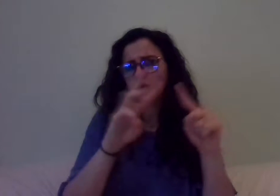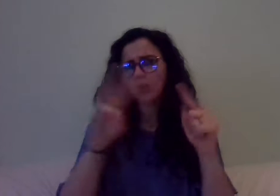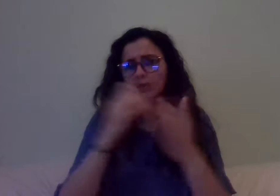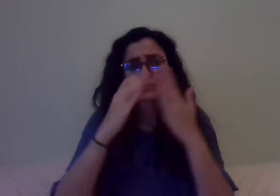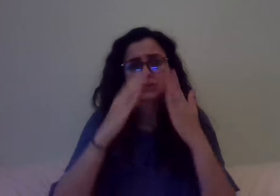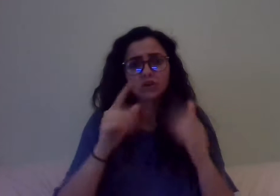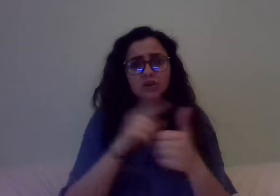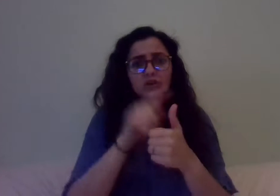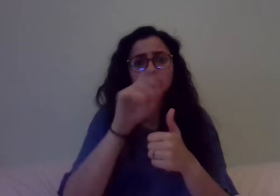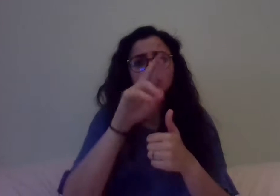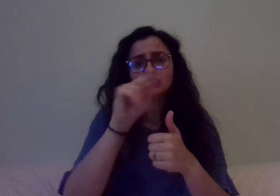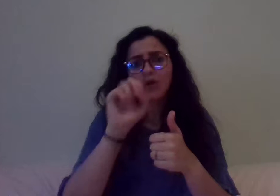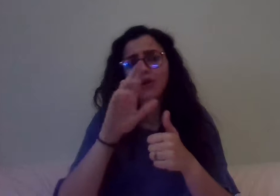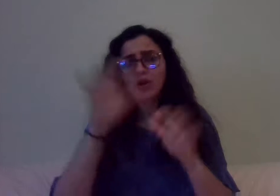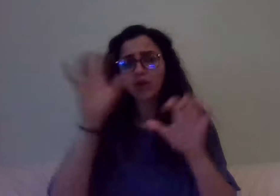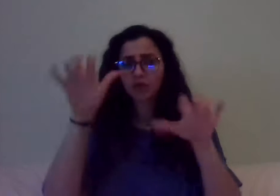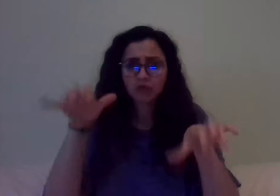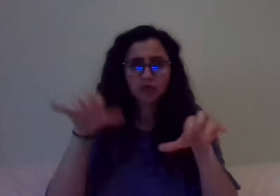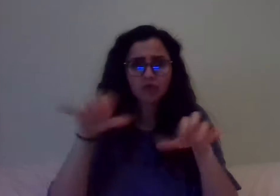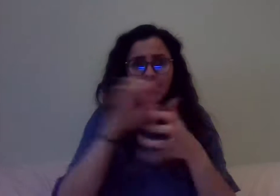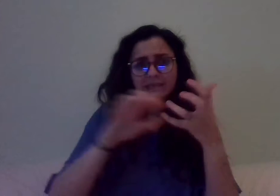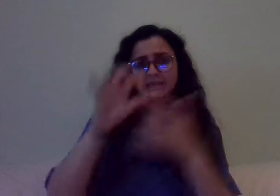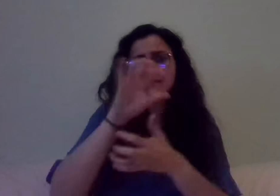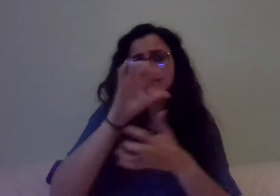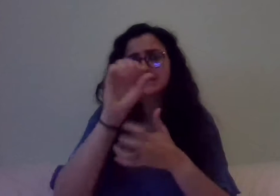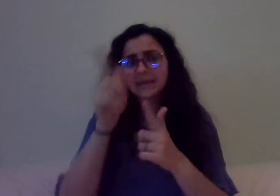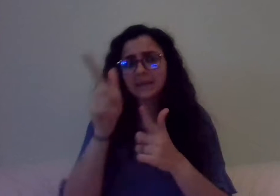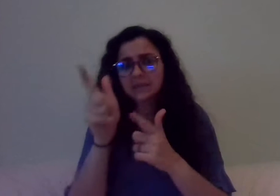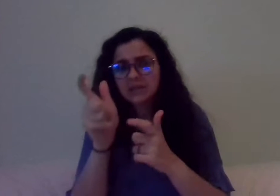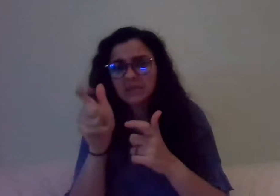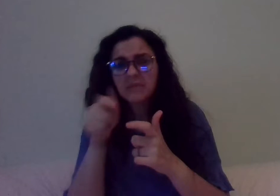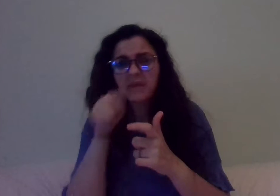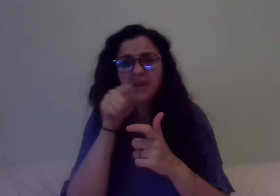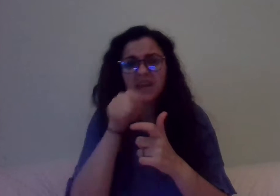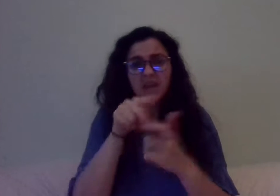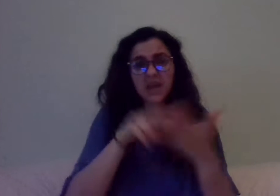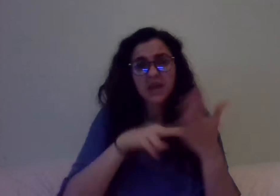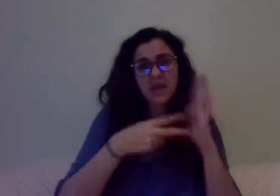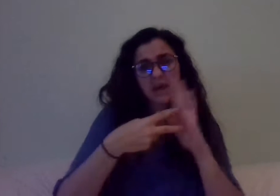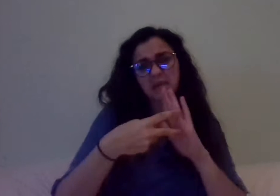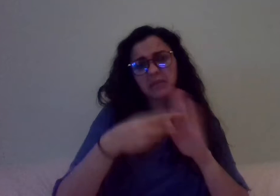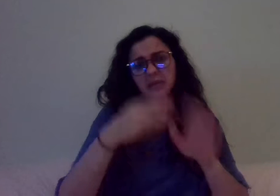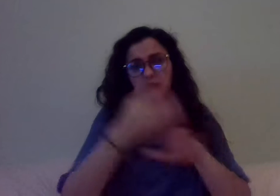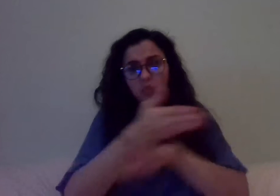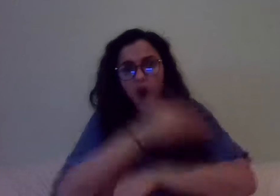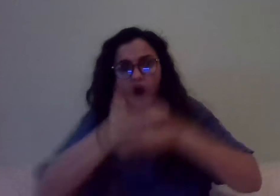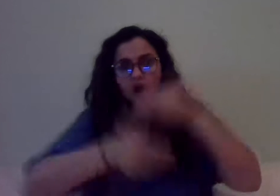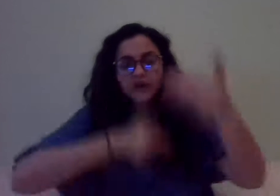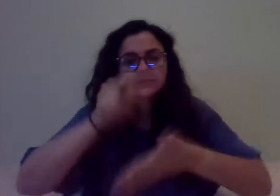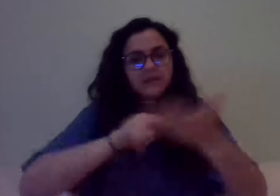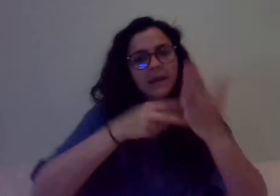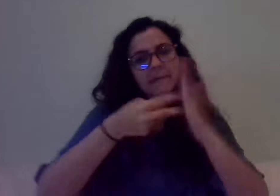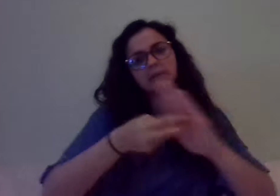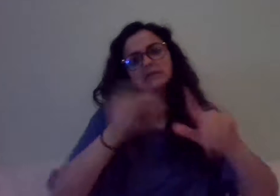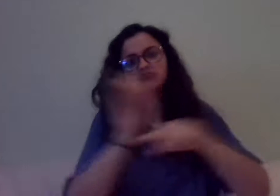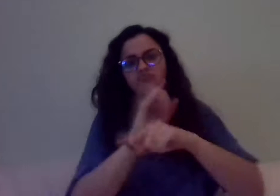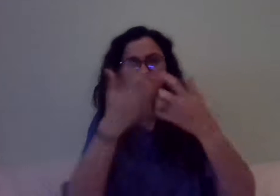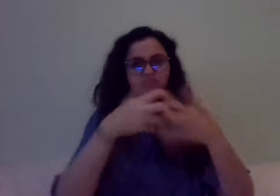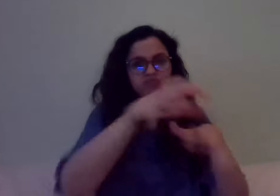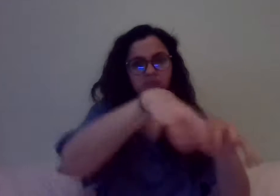Steam, Speed, the train, that embodiment of progress, that embodiment of industrialization. We've looked at Monet, specifically with